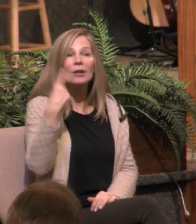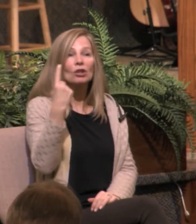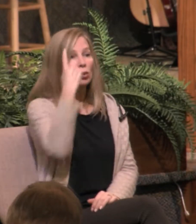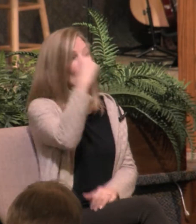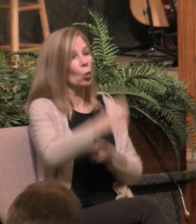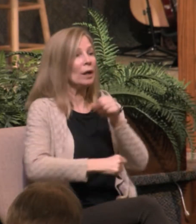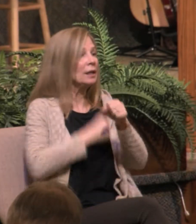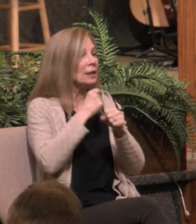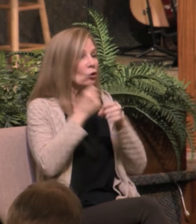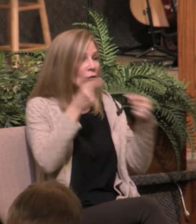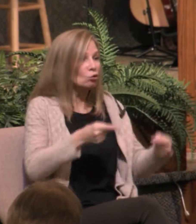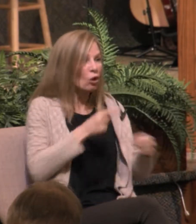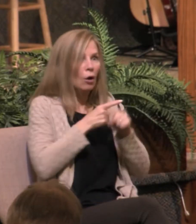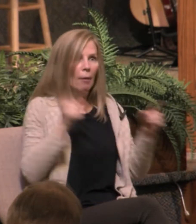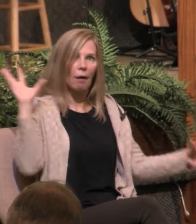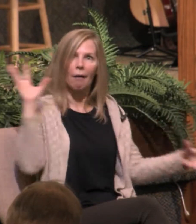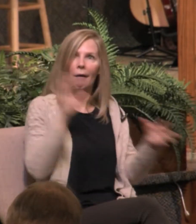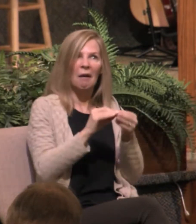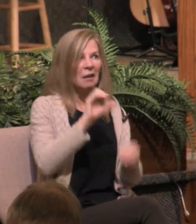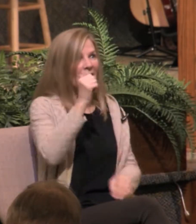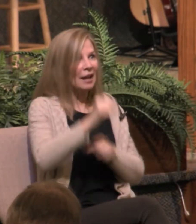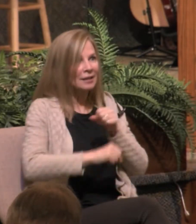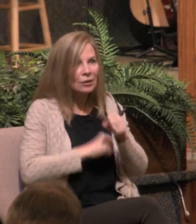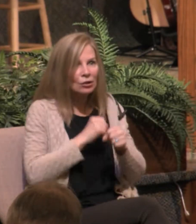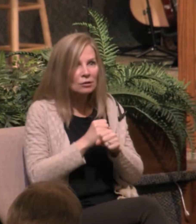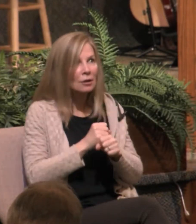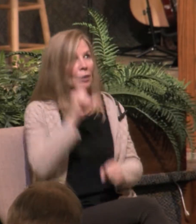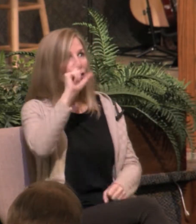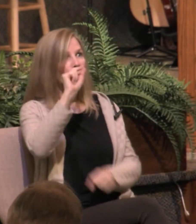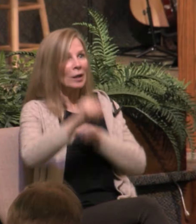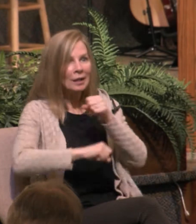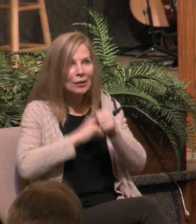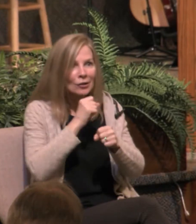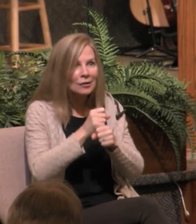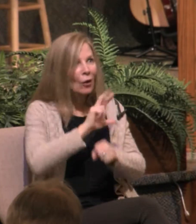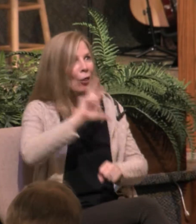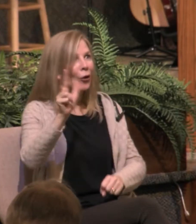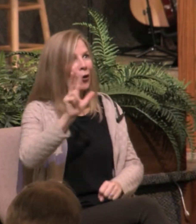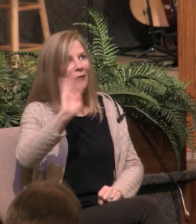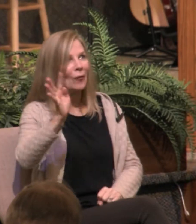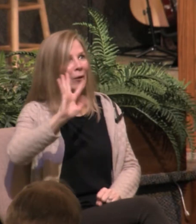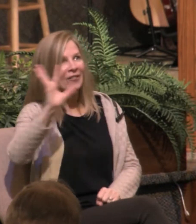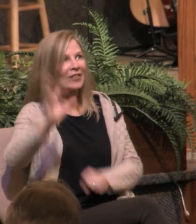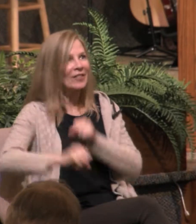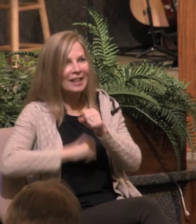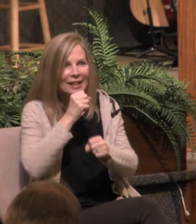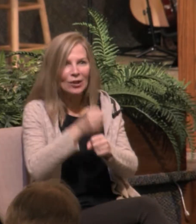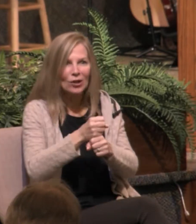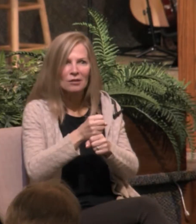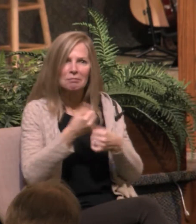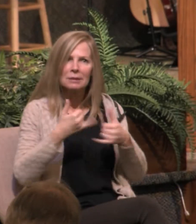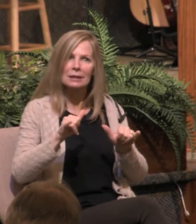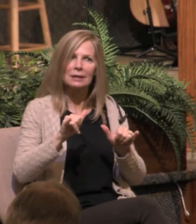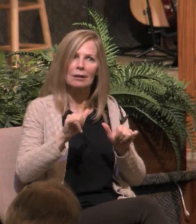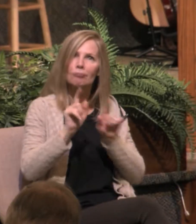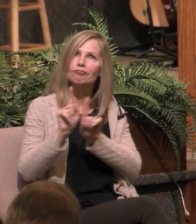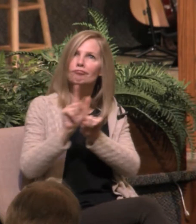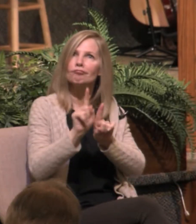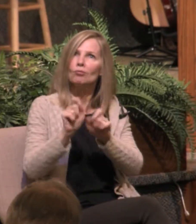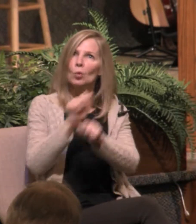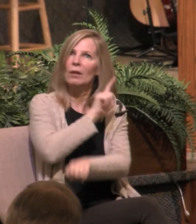of struggles, but it's 10 years and 20 years, and for some of you, 40 and 50 years of walking with the Lord and still